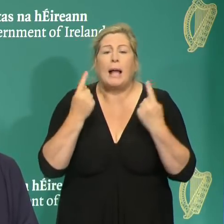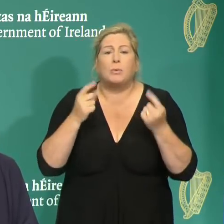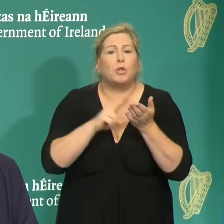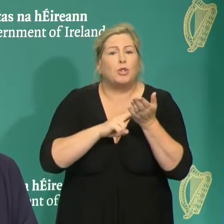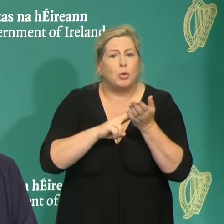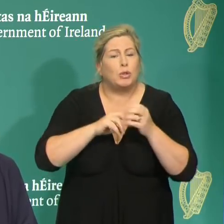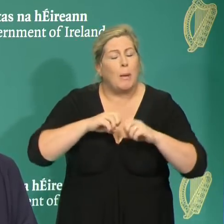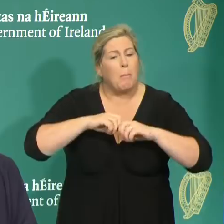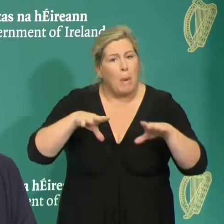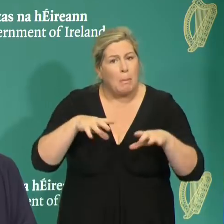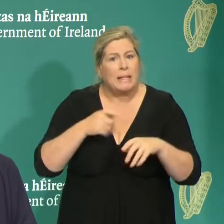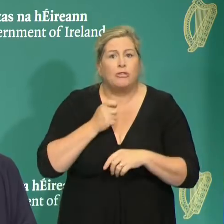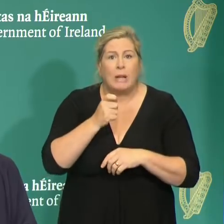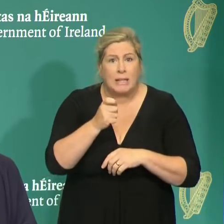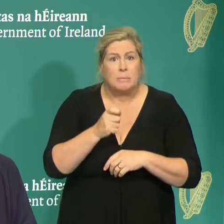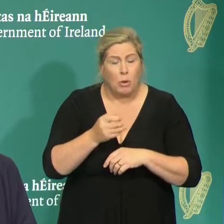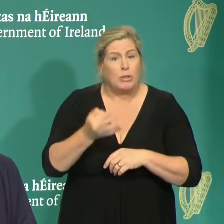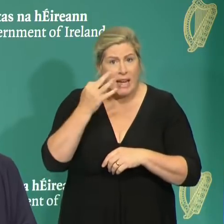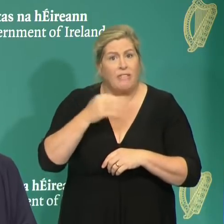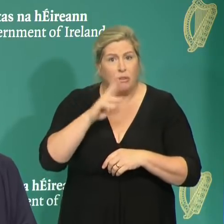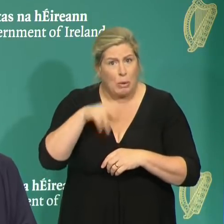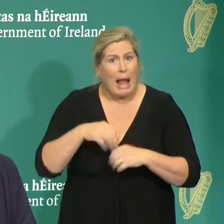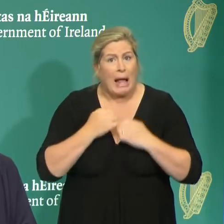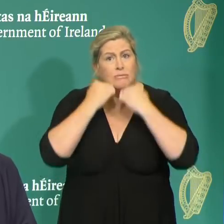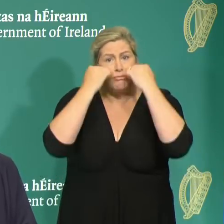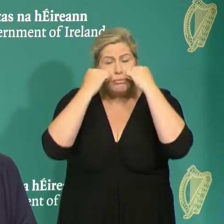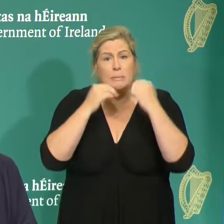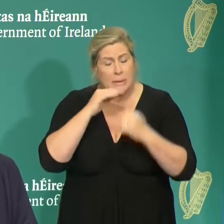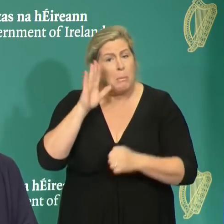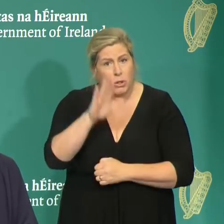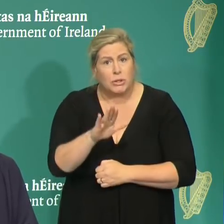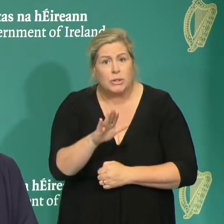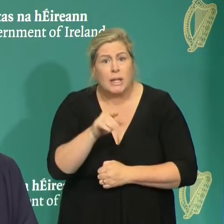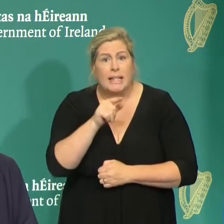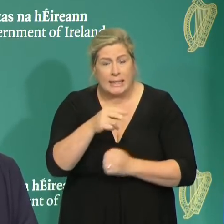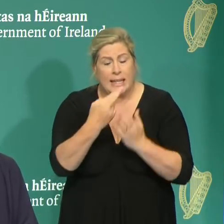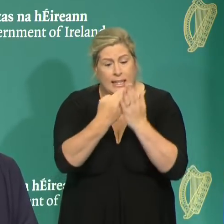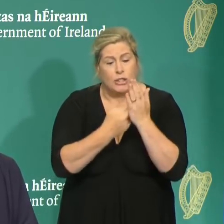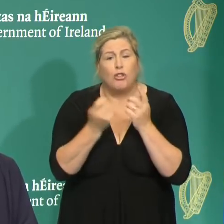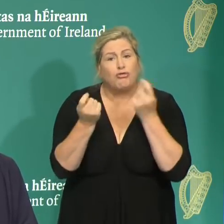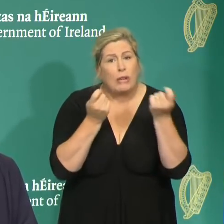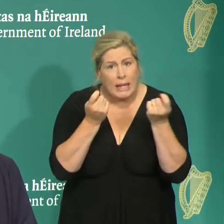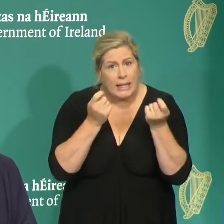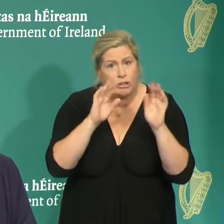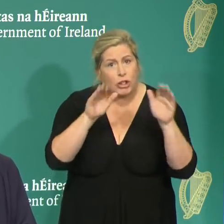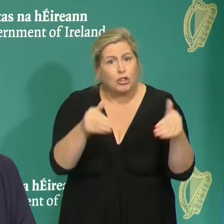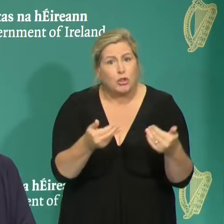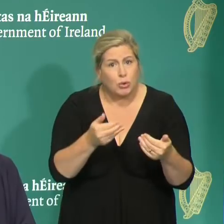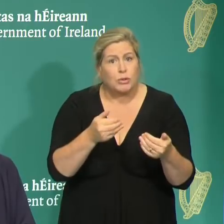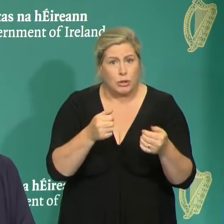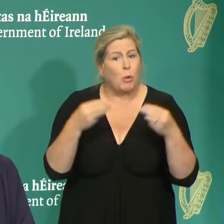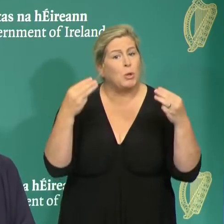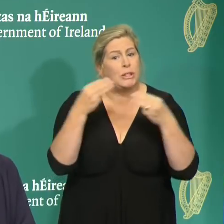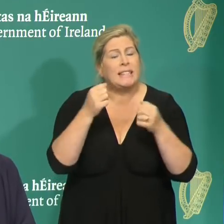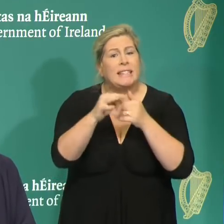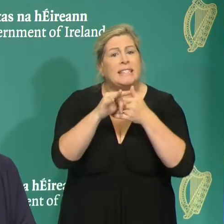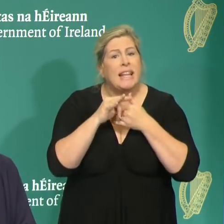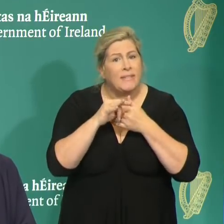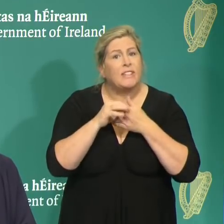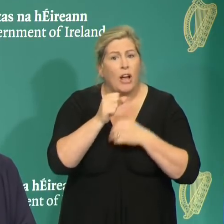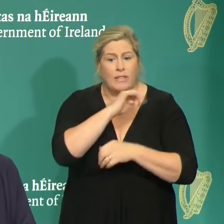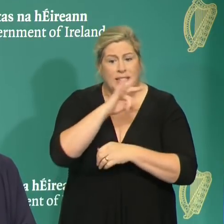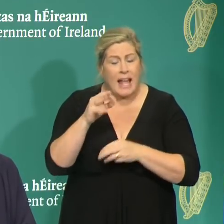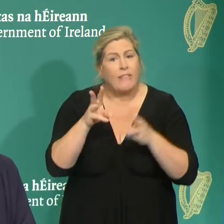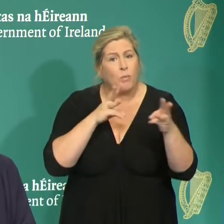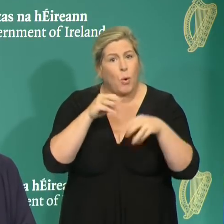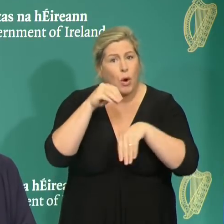transport who can wear a face covering must do so. These regulations were introduced in order to protect the safety of transport staff and